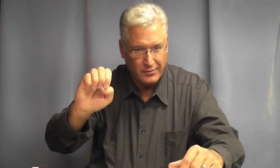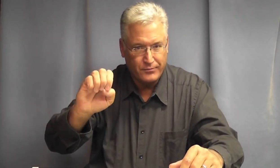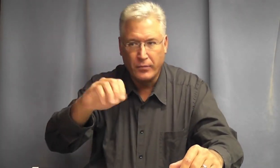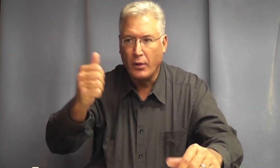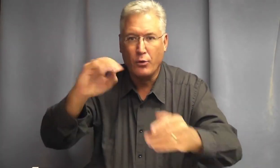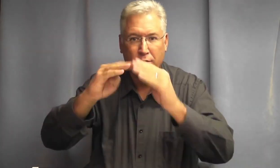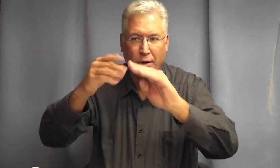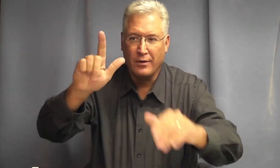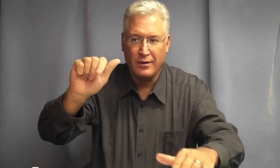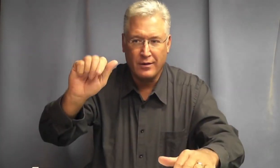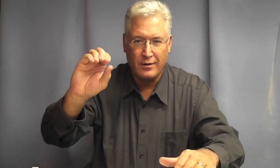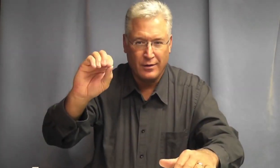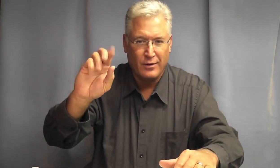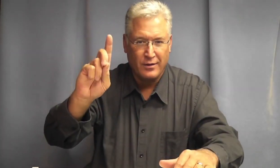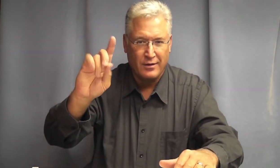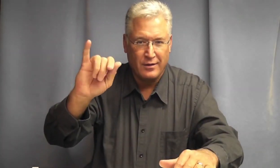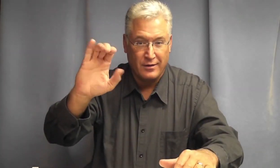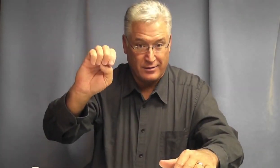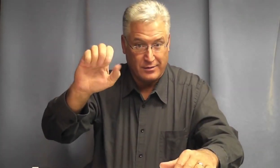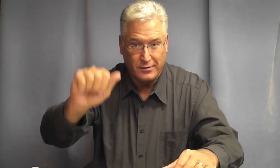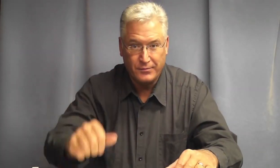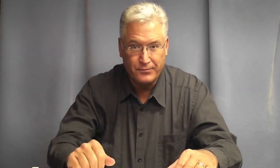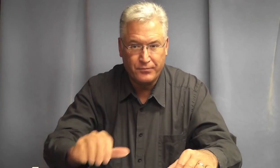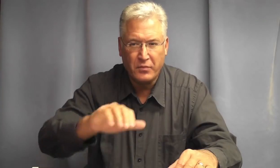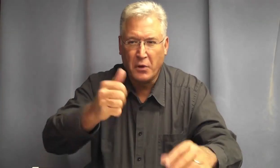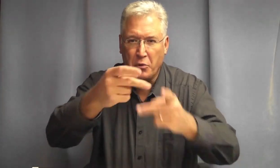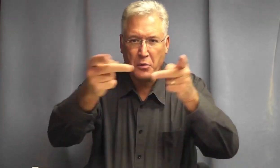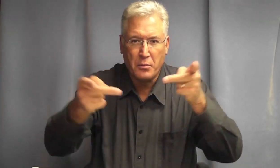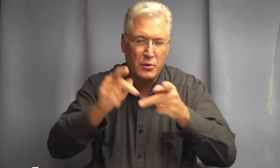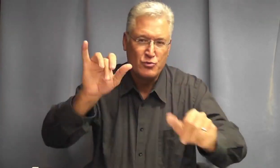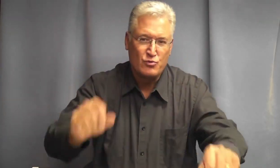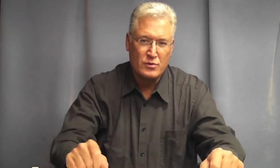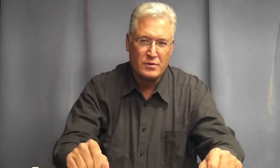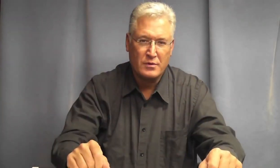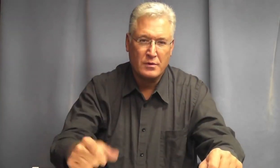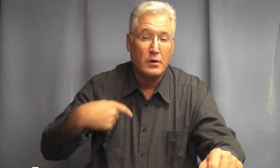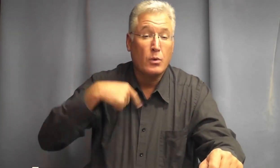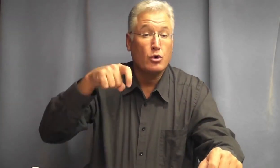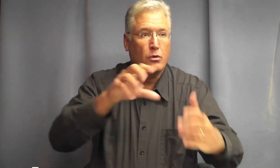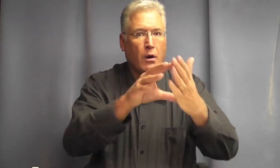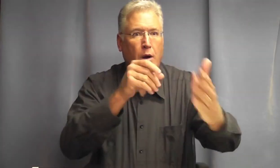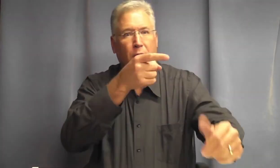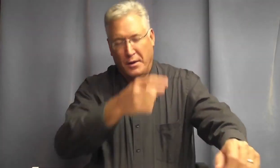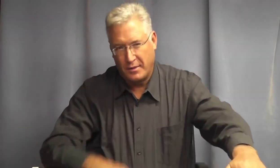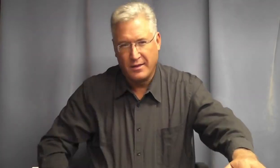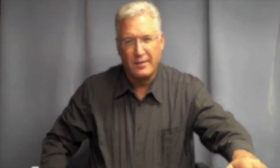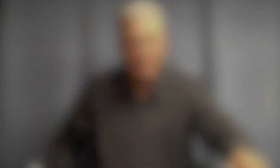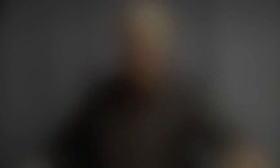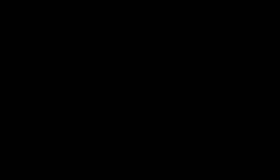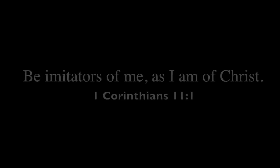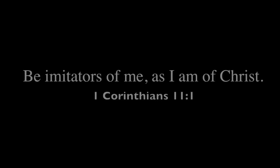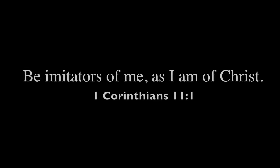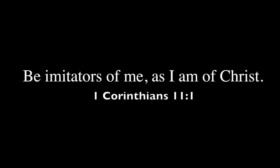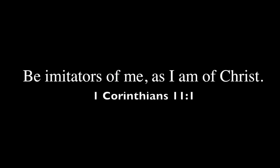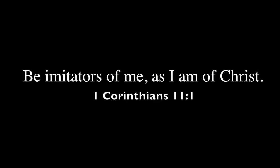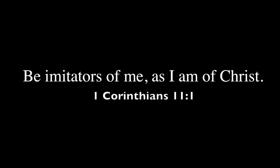as Paul was for the people in Colossae and Laodicea and other places too. We need to copy Paul.